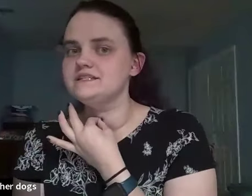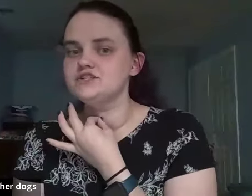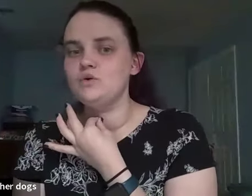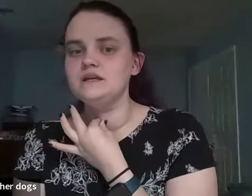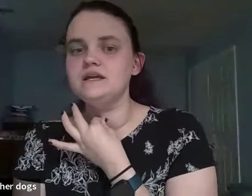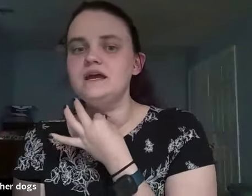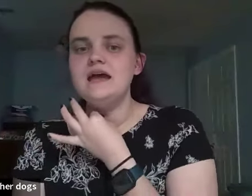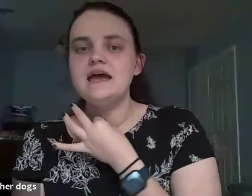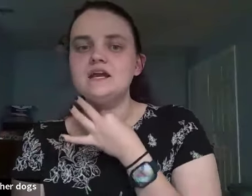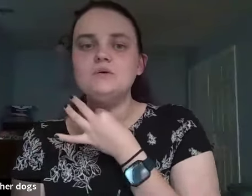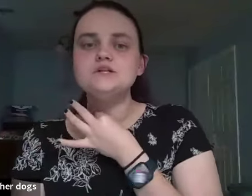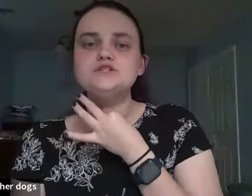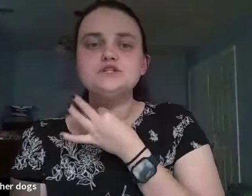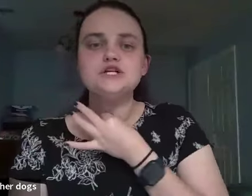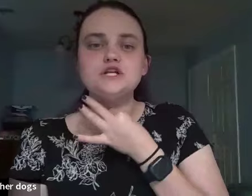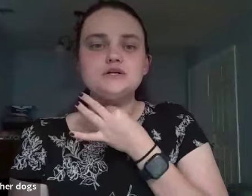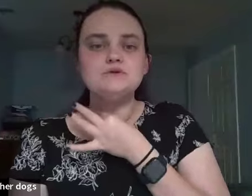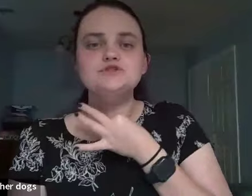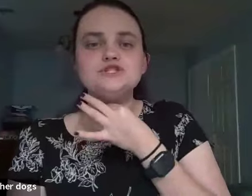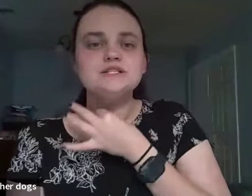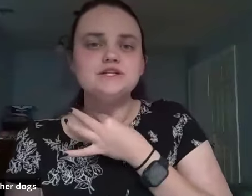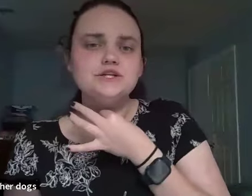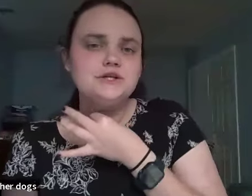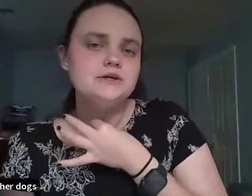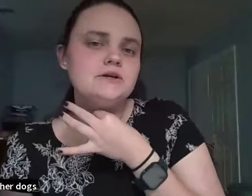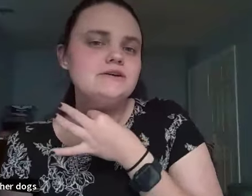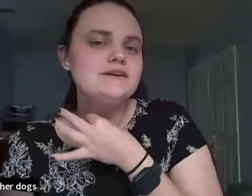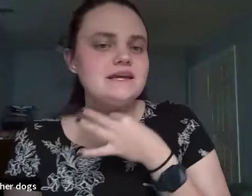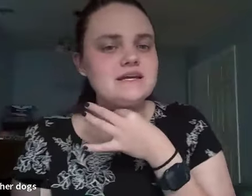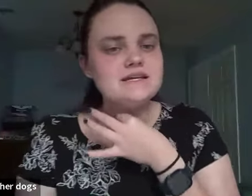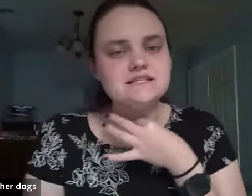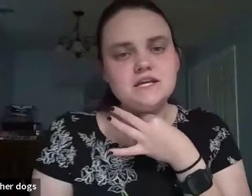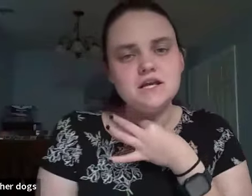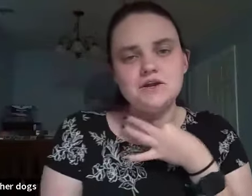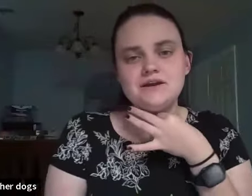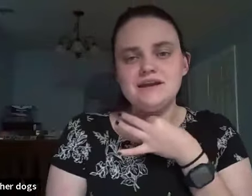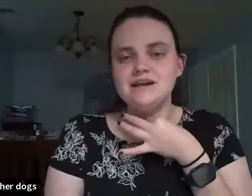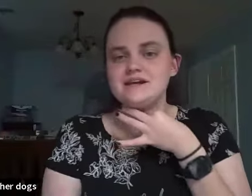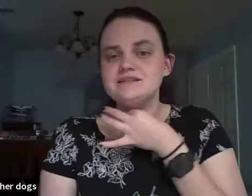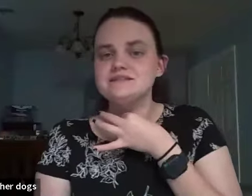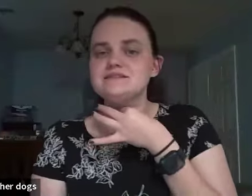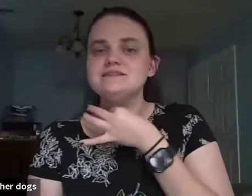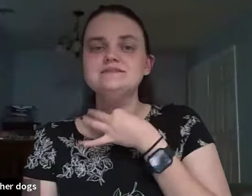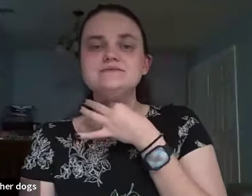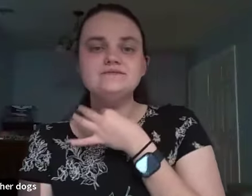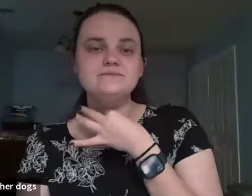obviously, just holding it. And I go in a circular motion. Curious, curious.